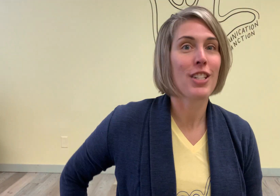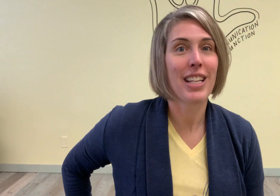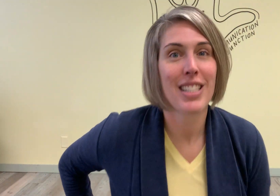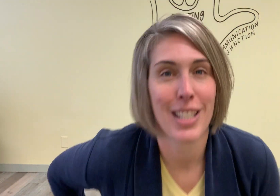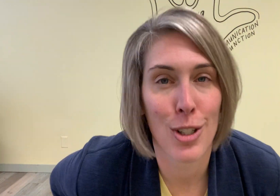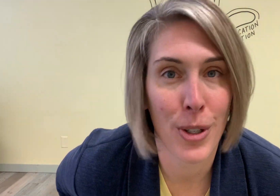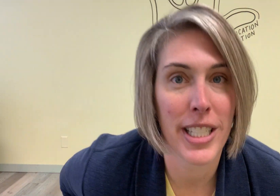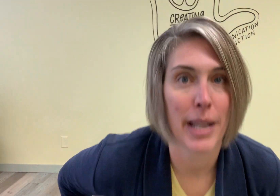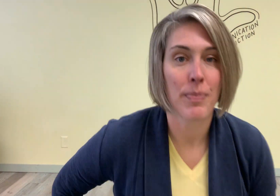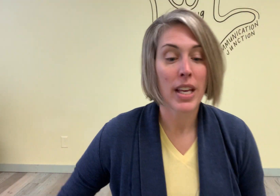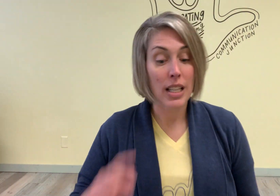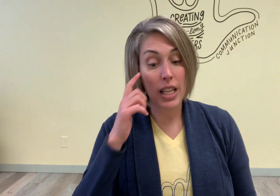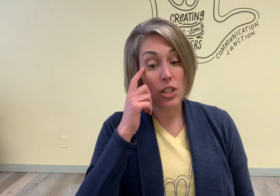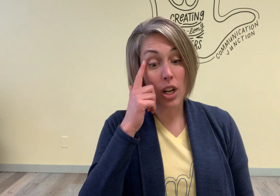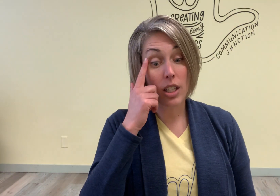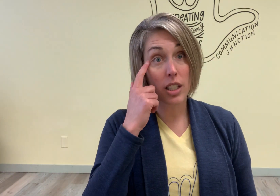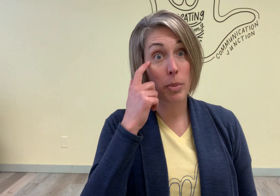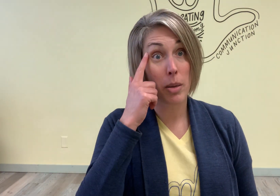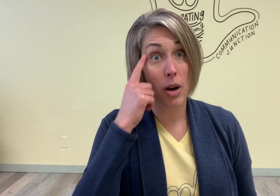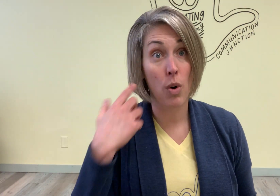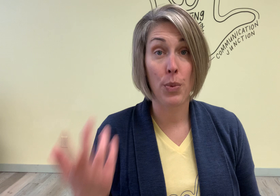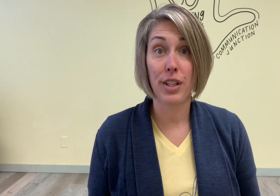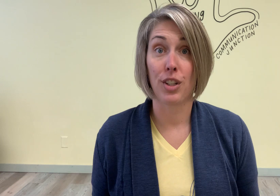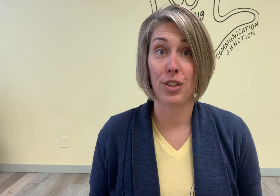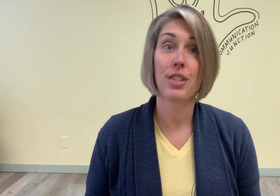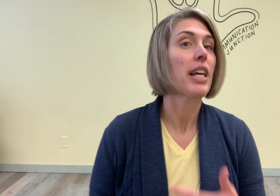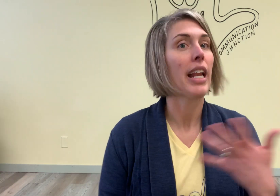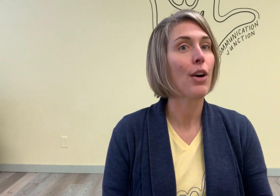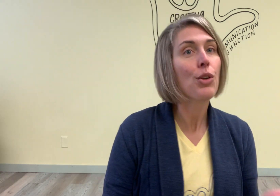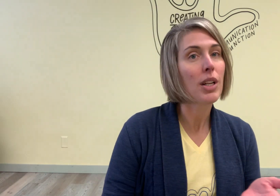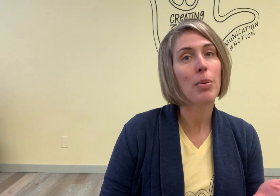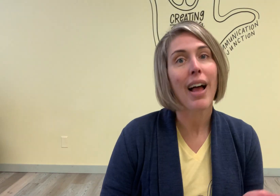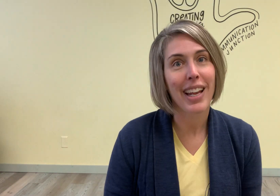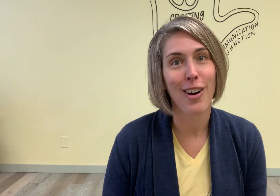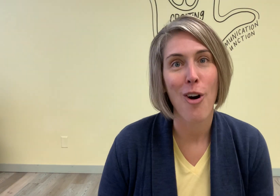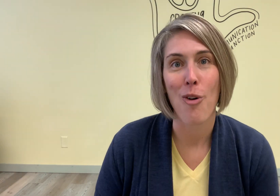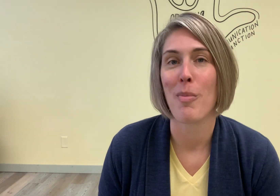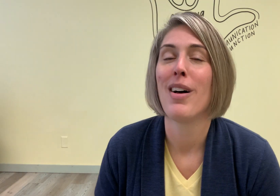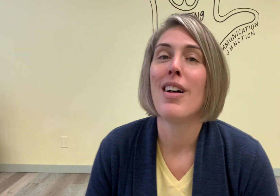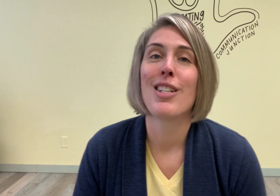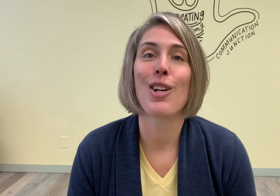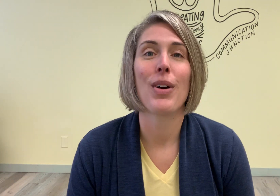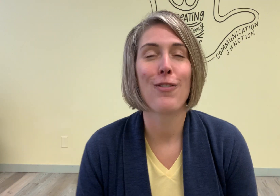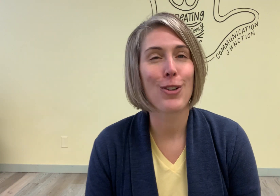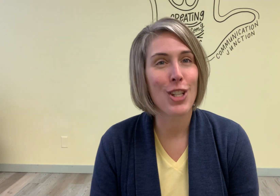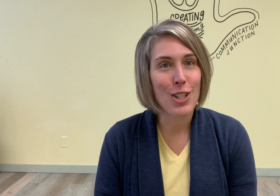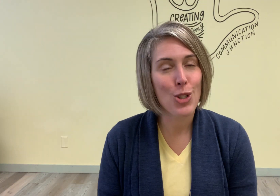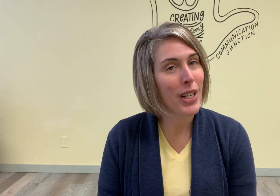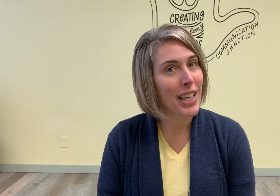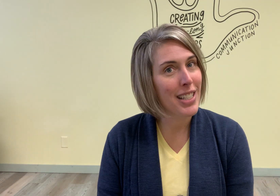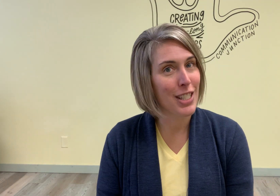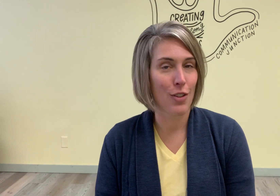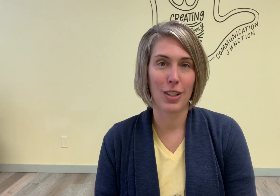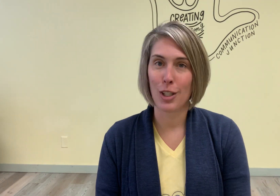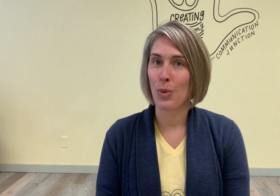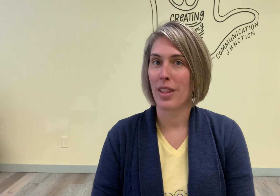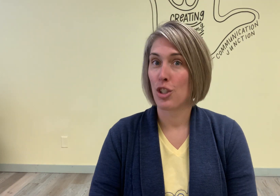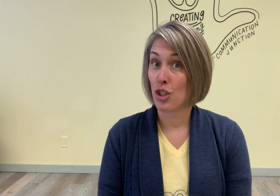and Sing Storytime. Let's talk a little bit about what we learned and how you can apply it at home. So if you're just joining us, you have a little one that's